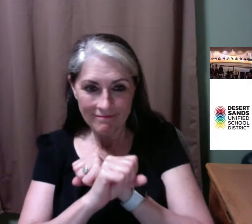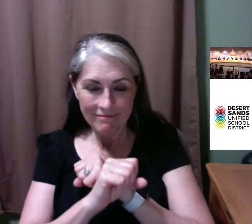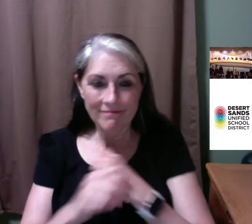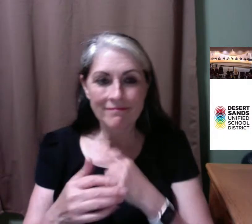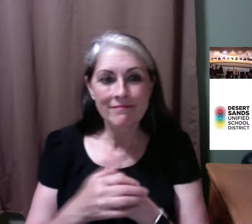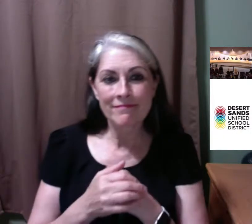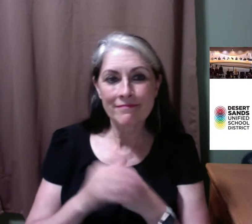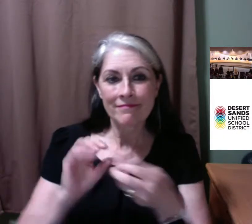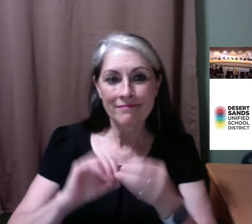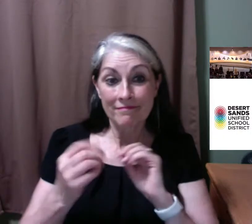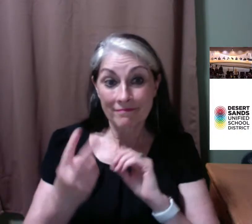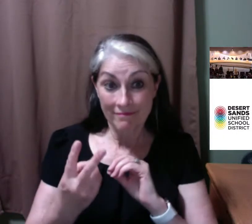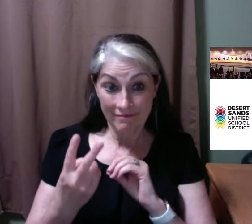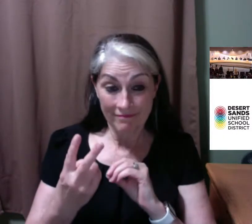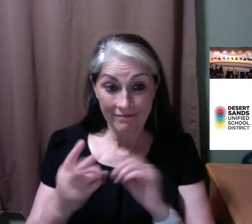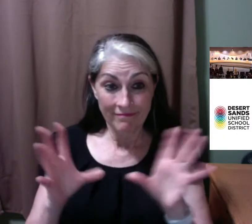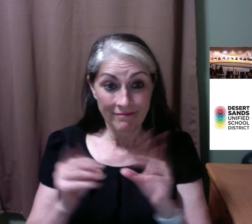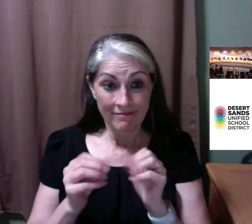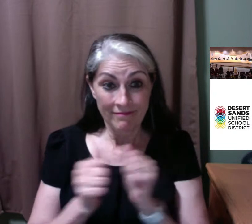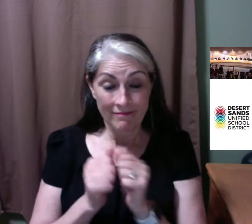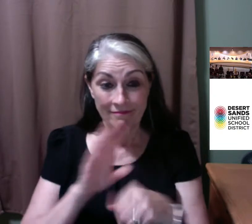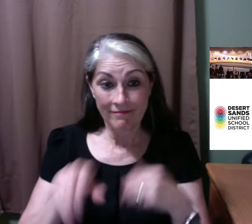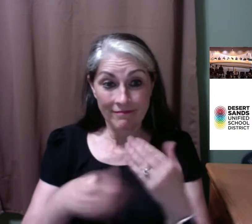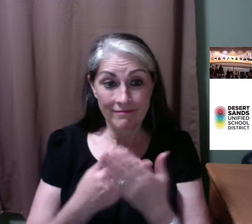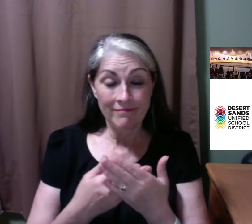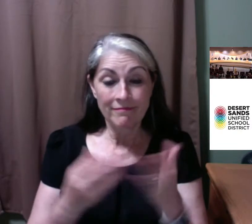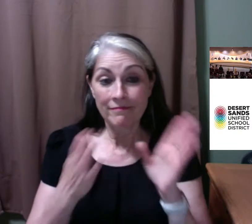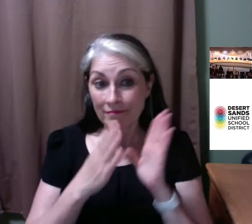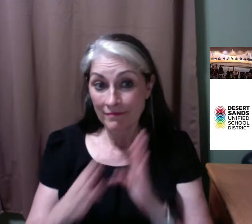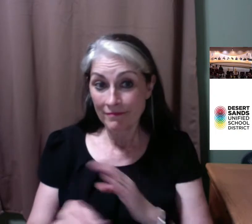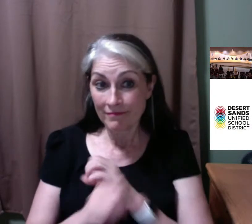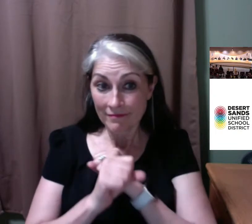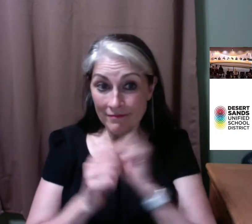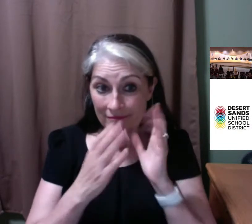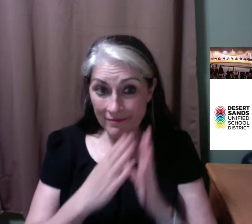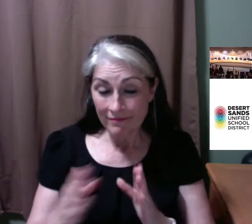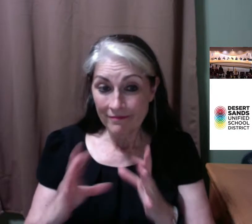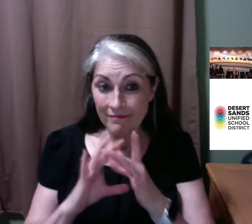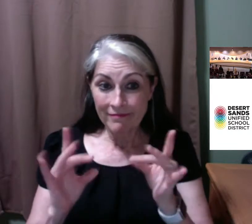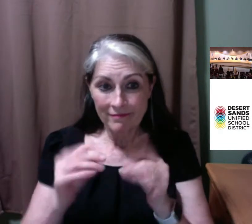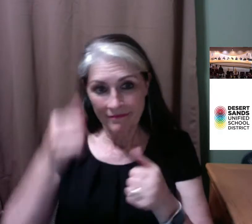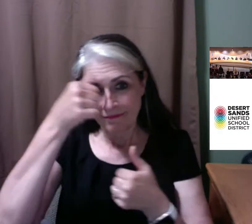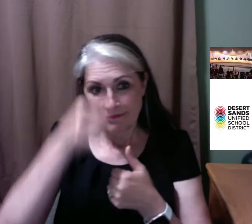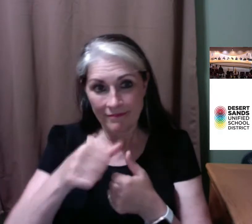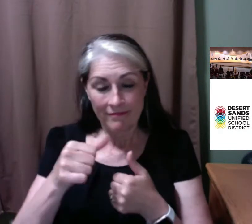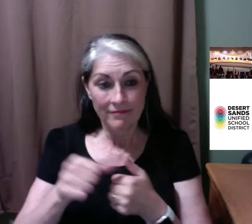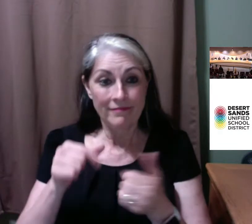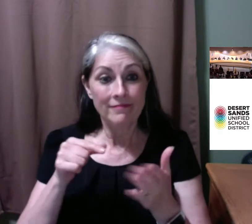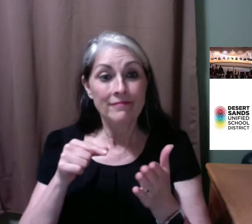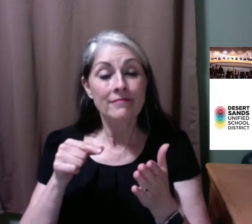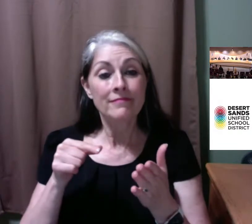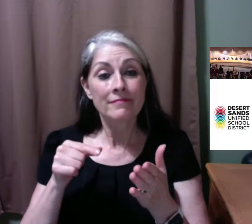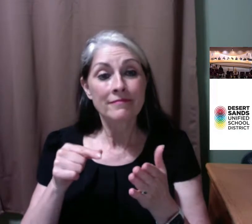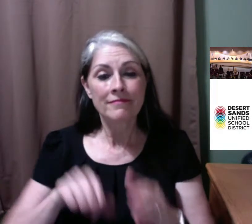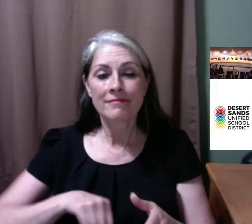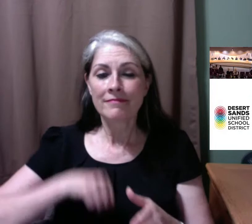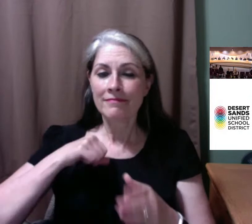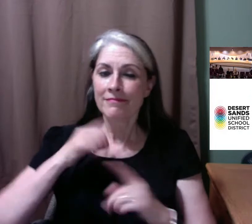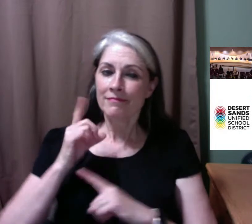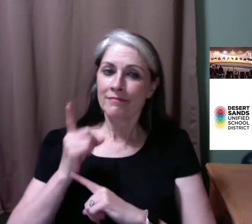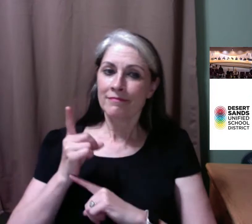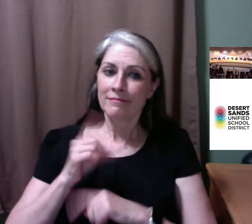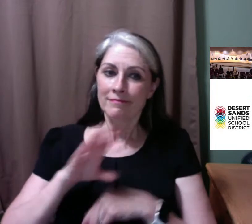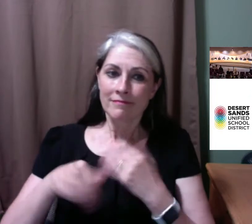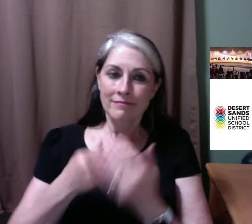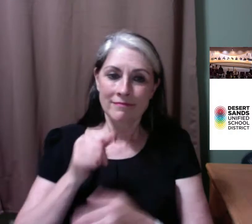Nakua, Ryan Chandler, met with all of us to prepare our security plan, and he made this statement: remember that this is the proudest moment for all of